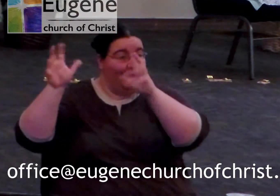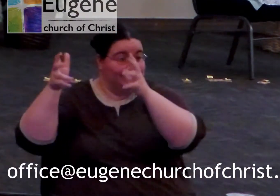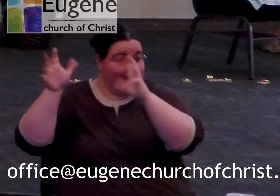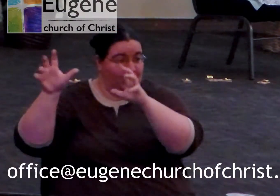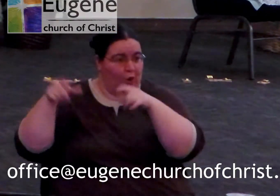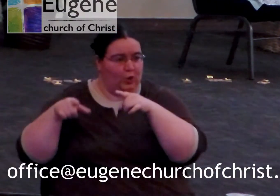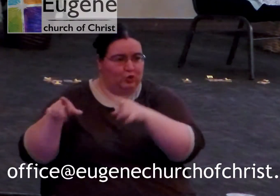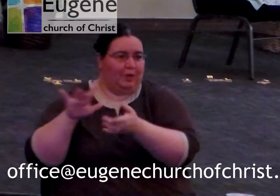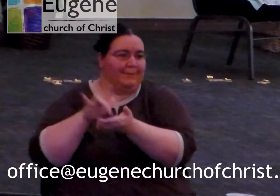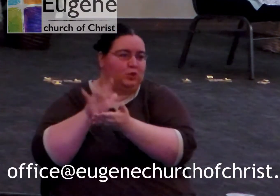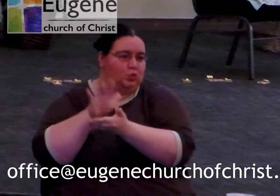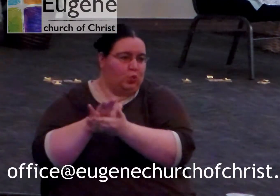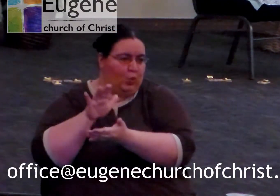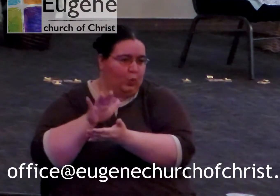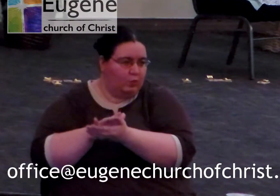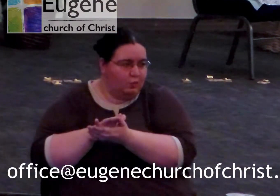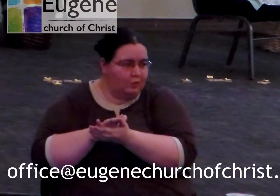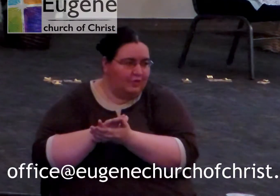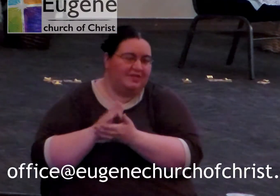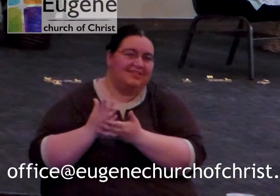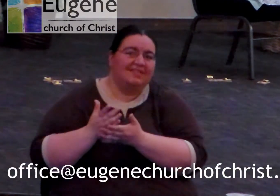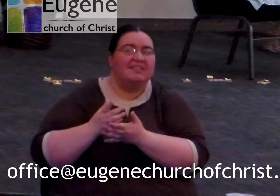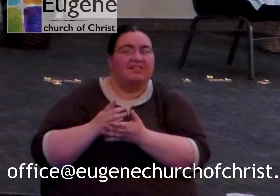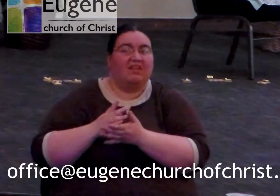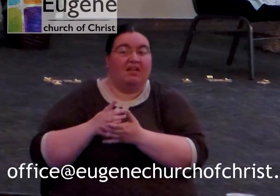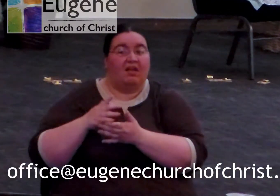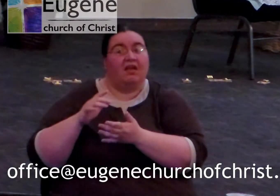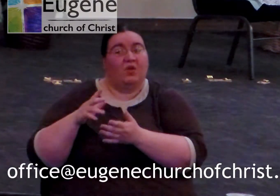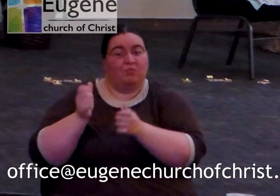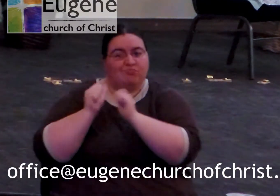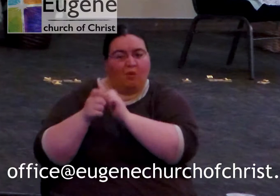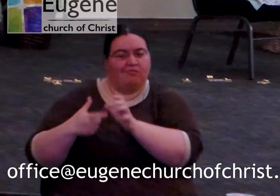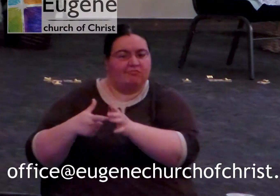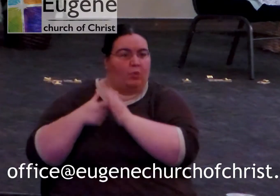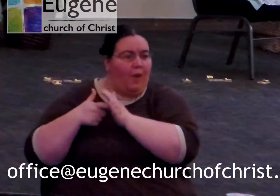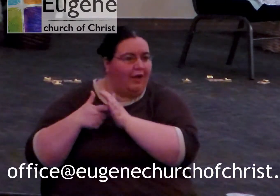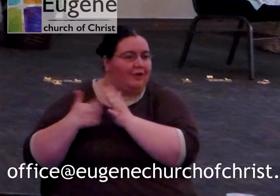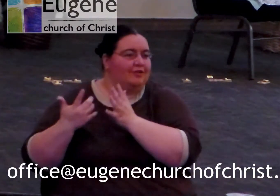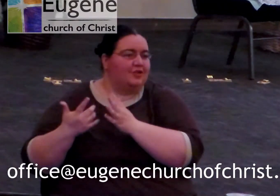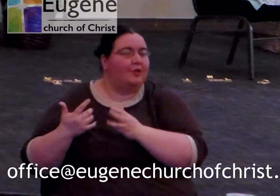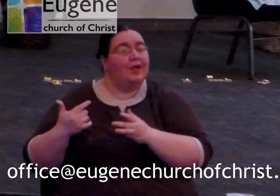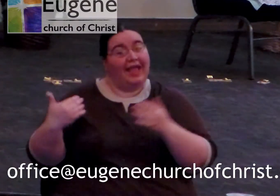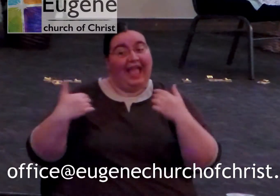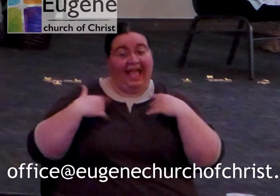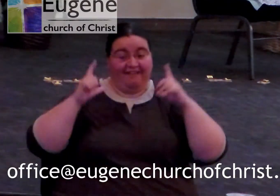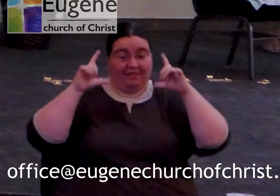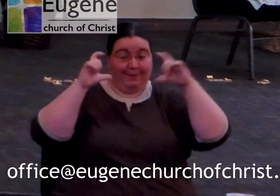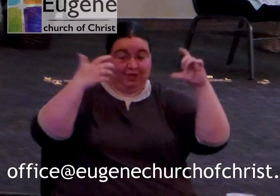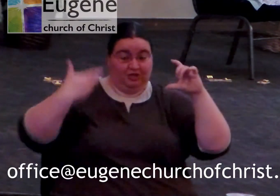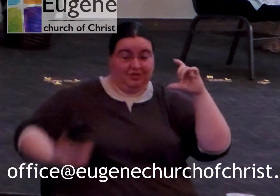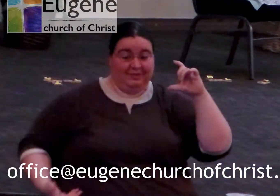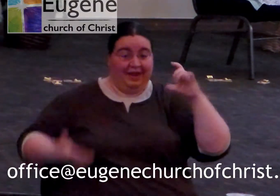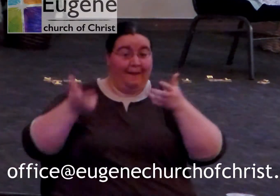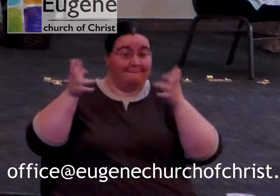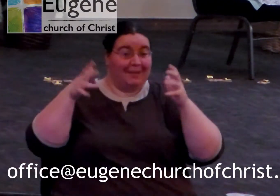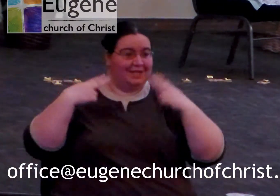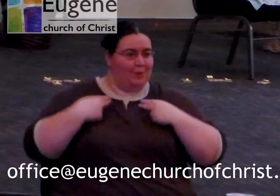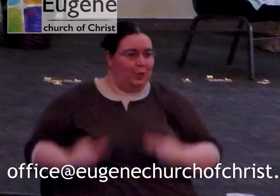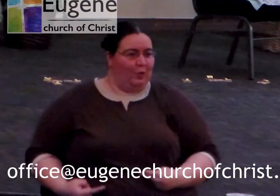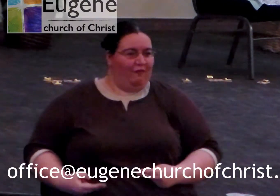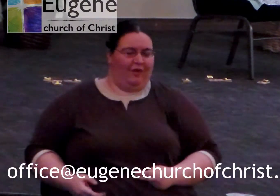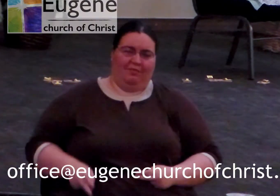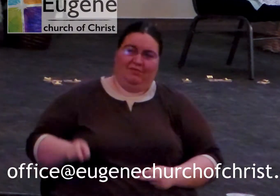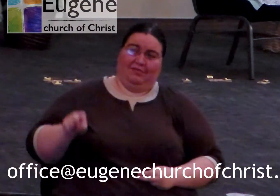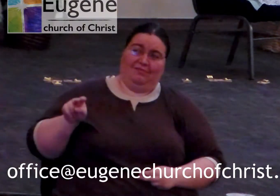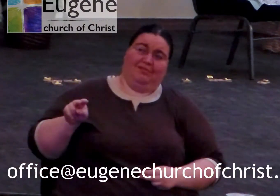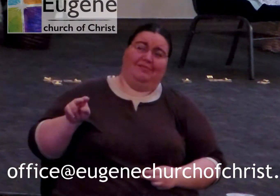go and do a sport. And so there are pictures of me in a basketball uniform that you would be like, what? And so, because my mom